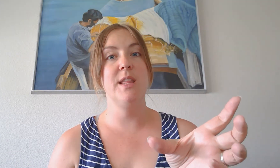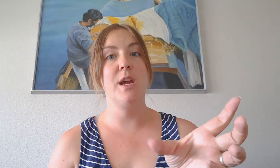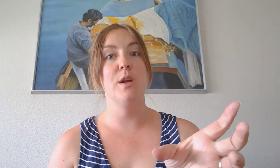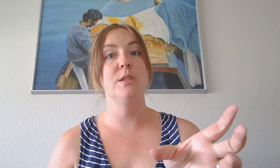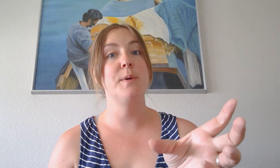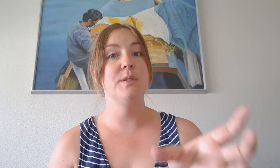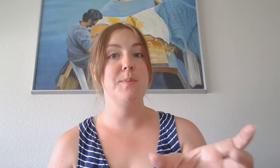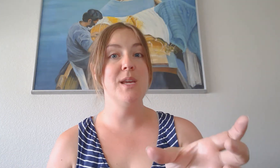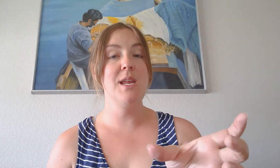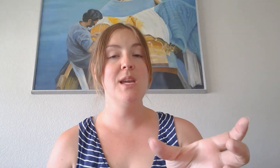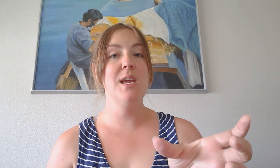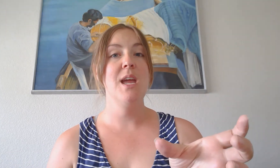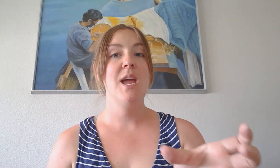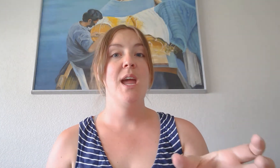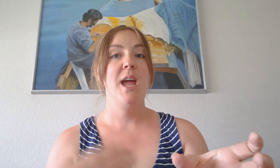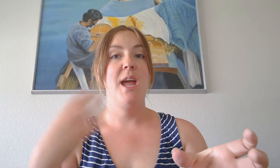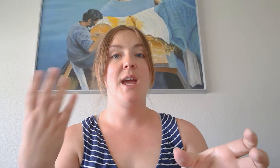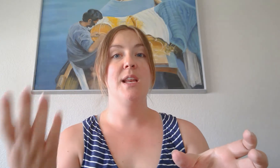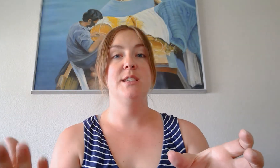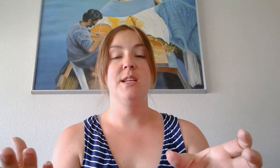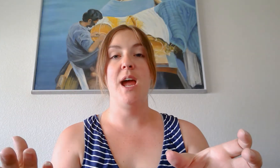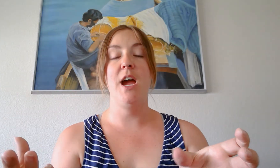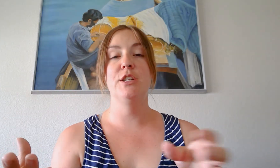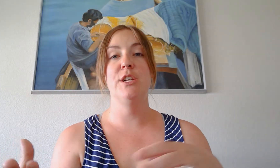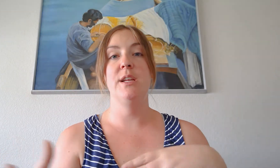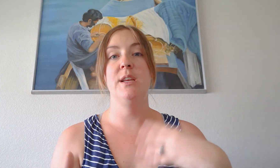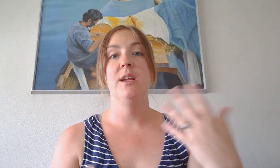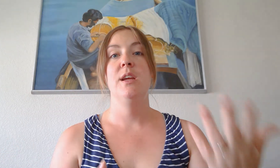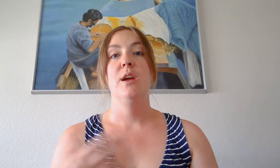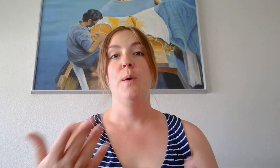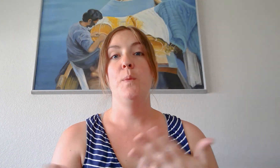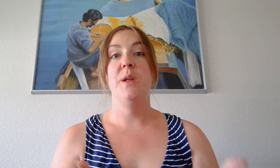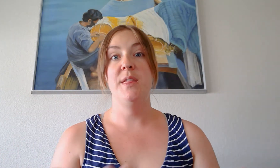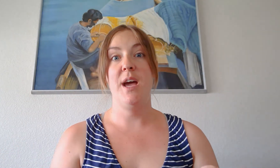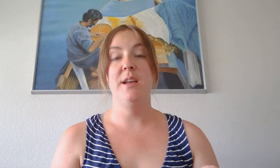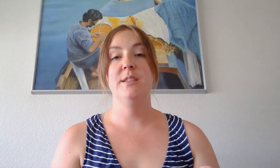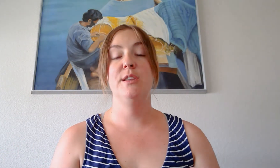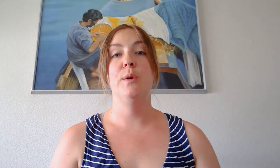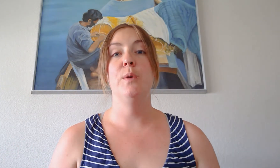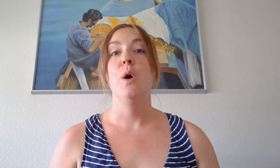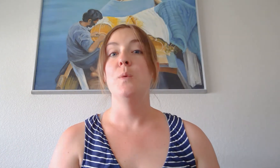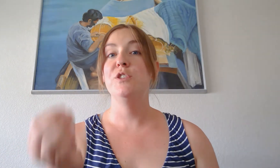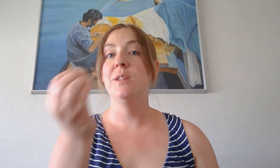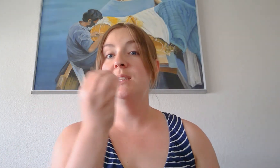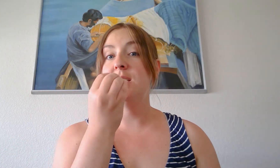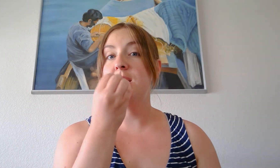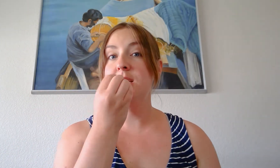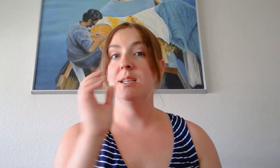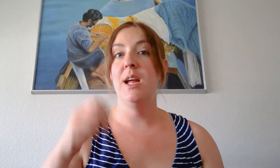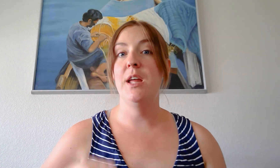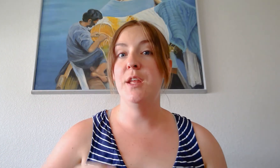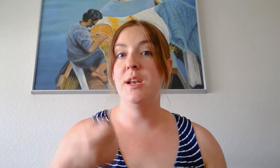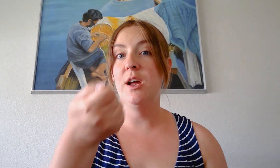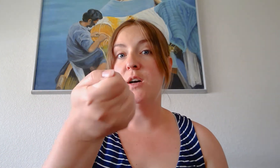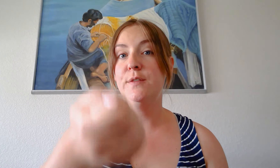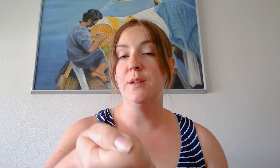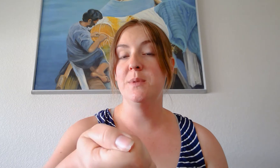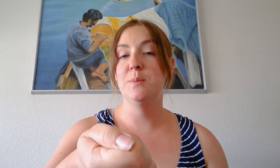are supposed to be getting and an action with that. So, would you like to eat? And then offer them the